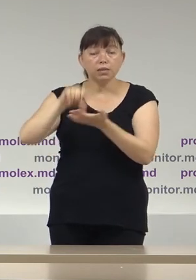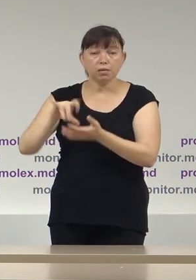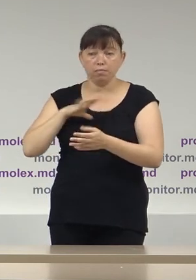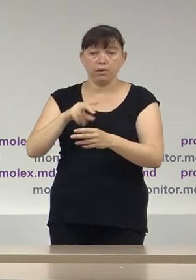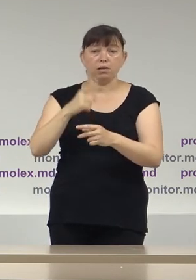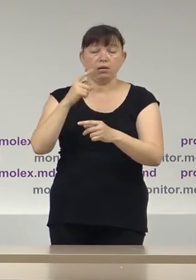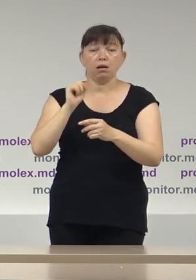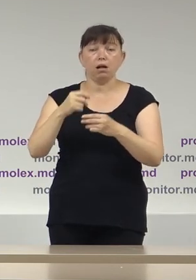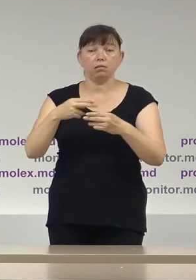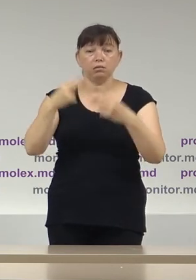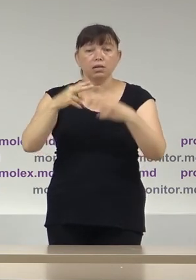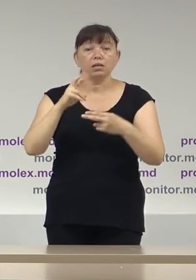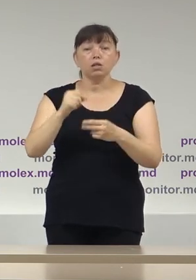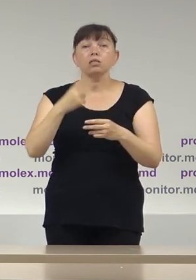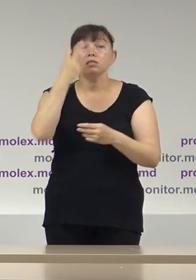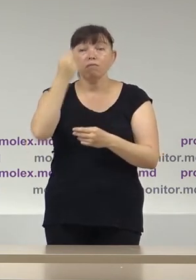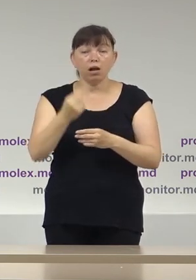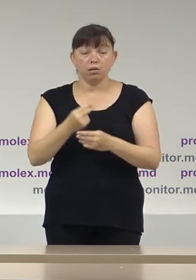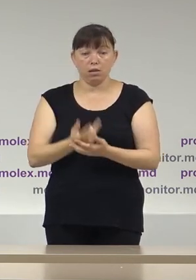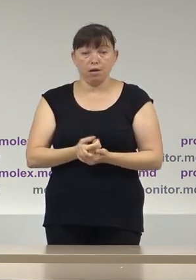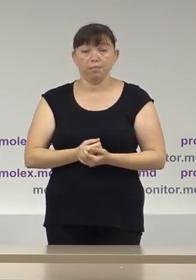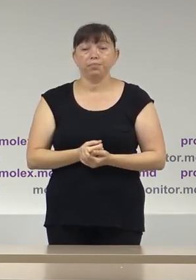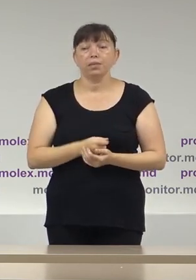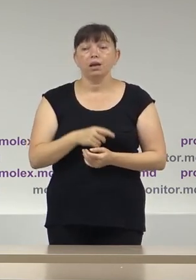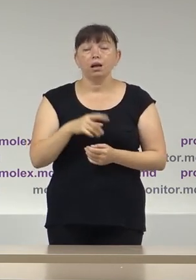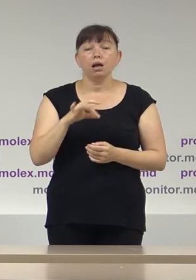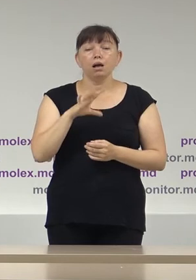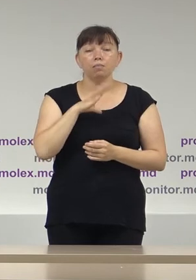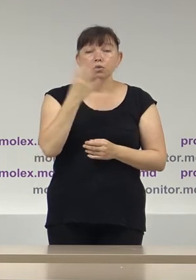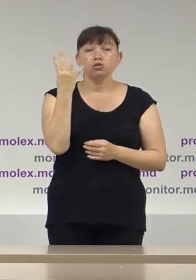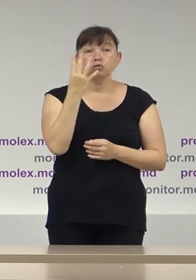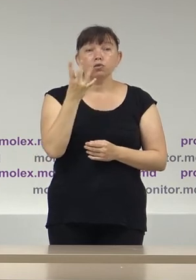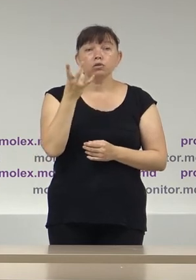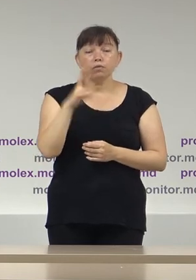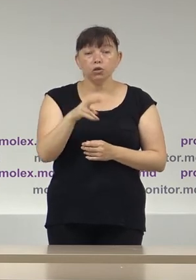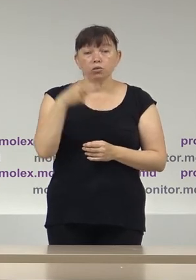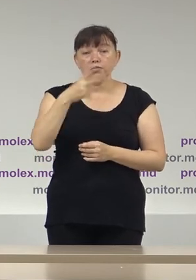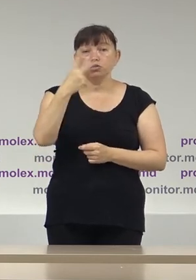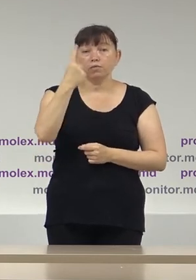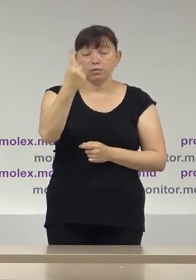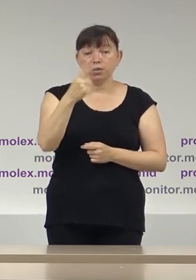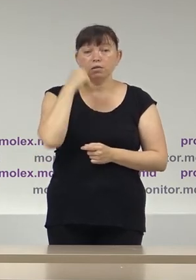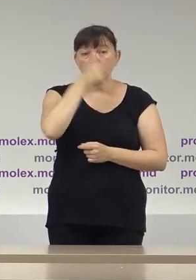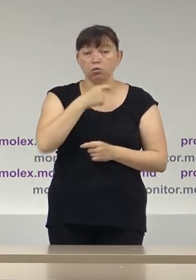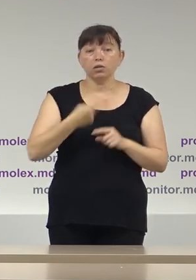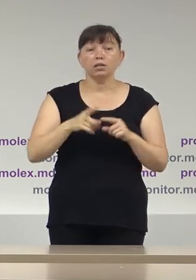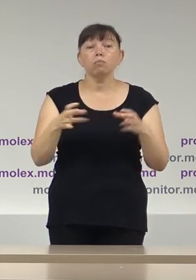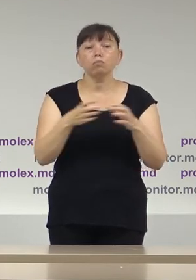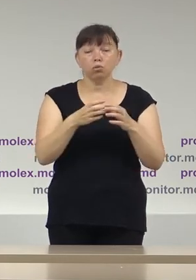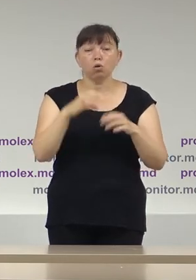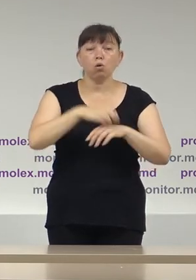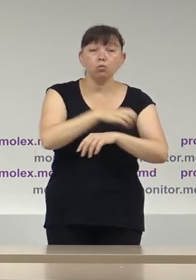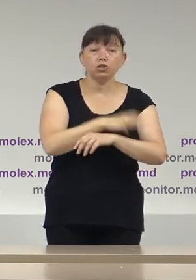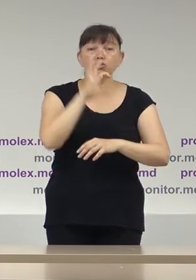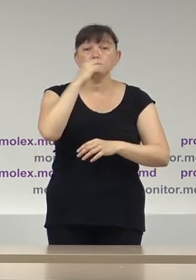to travel to Transnistria, they were blocked in the crossing point until the next day. Another